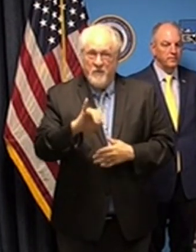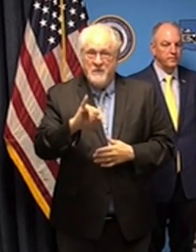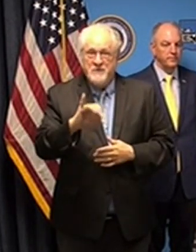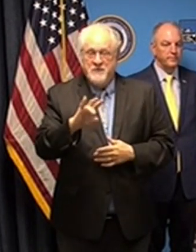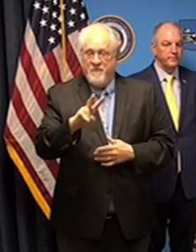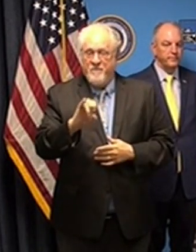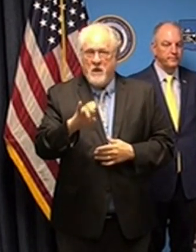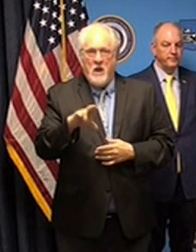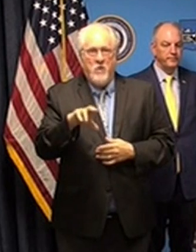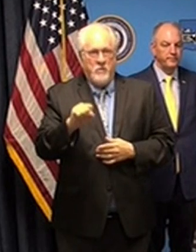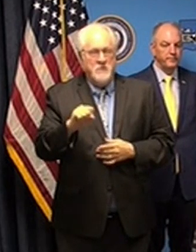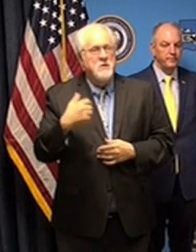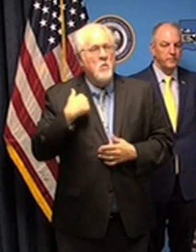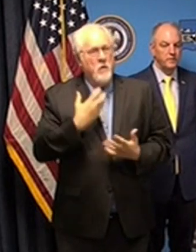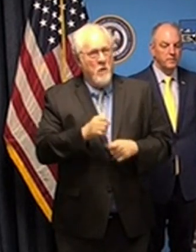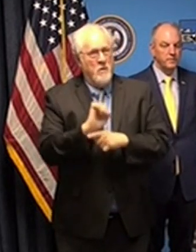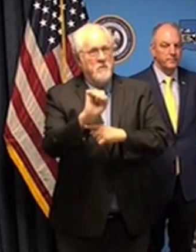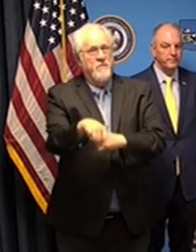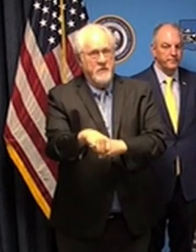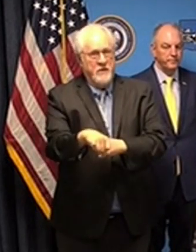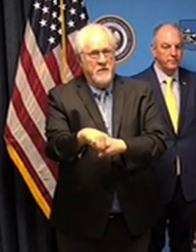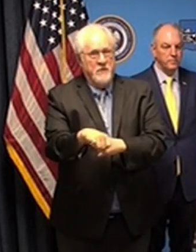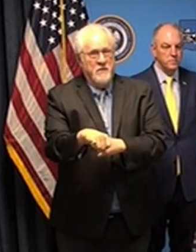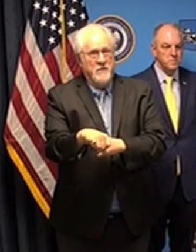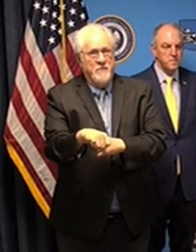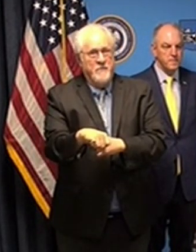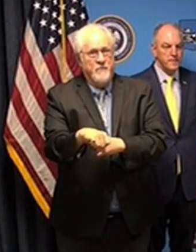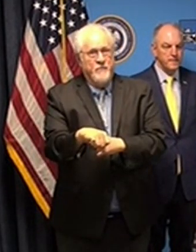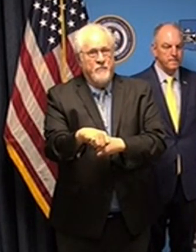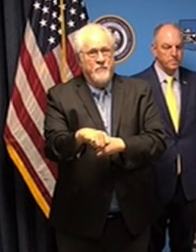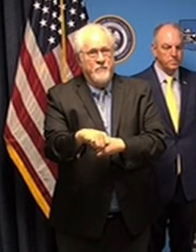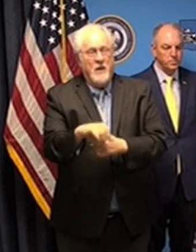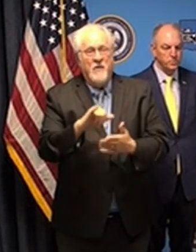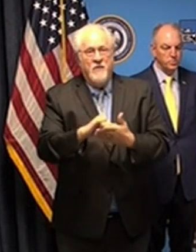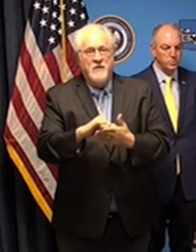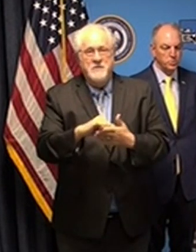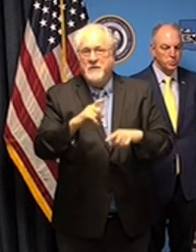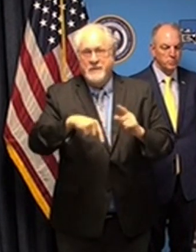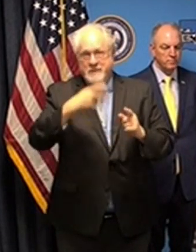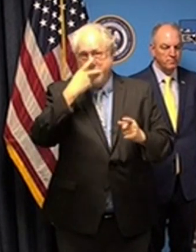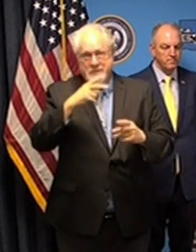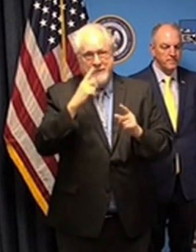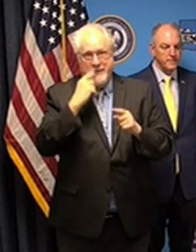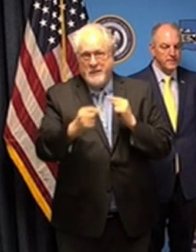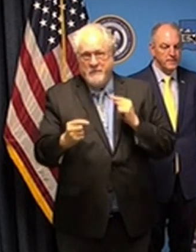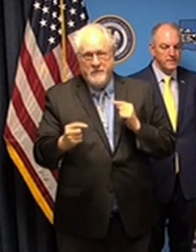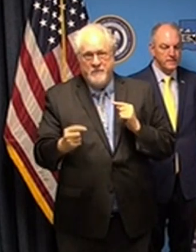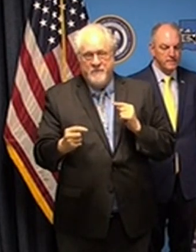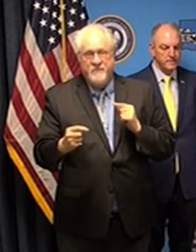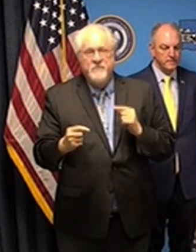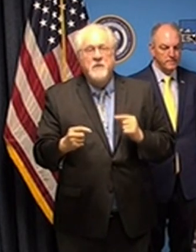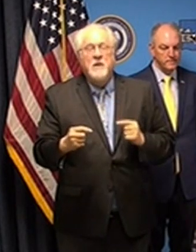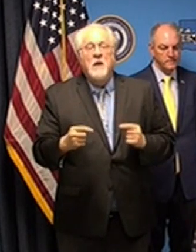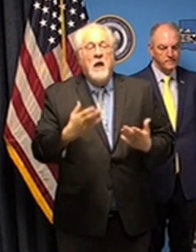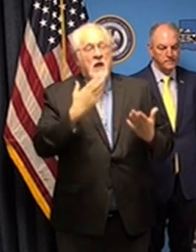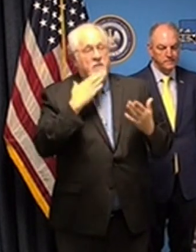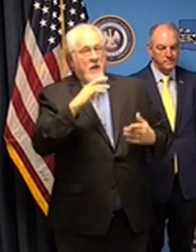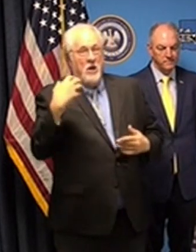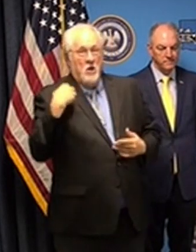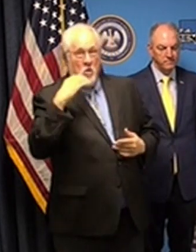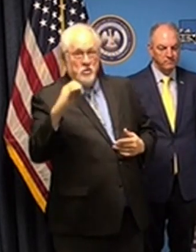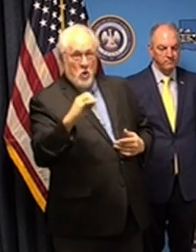virus fight. We want to defeat this invisible enemy. I want to thank